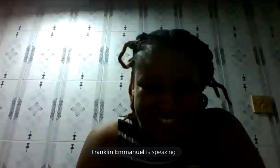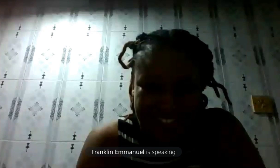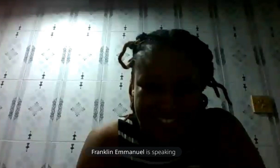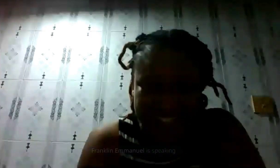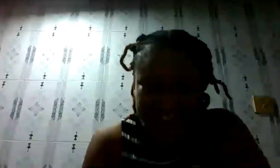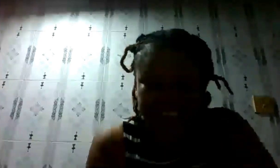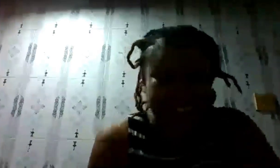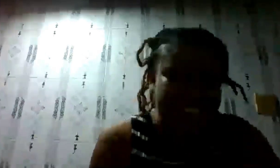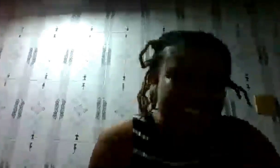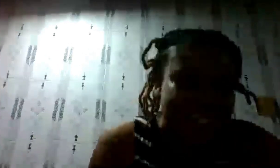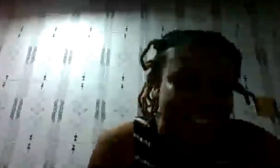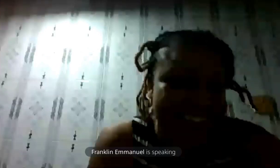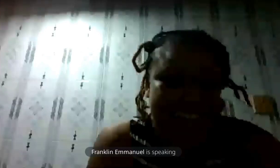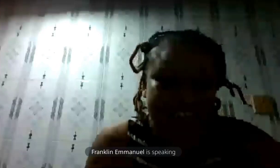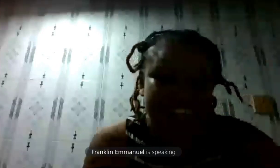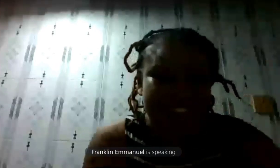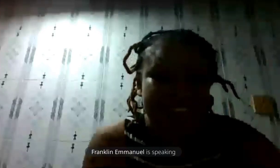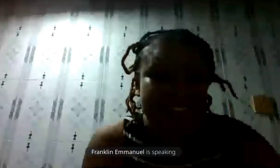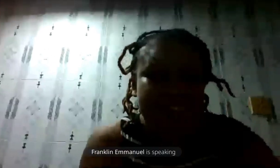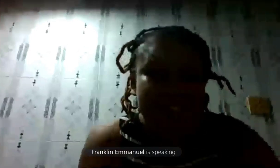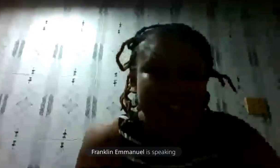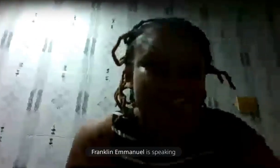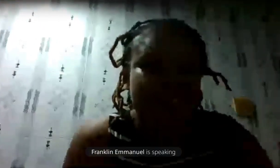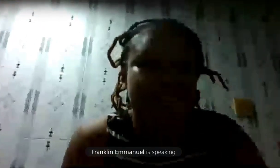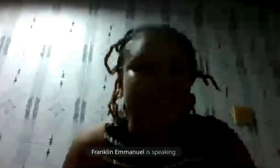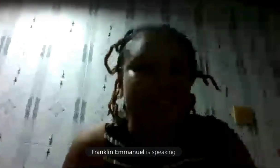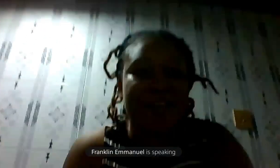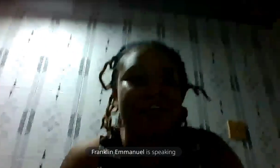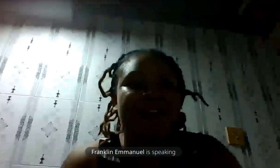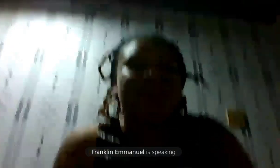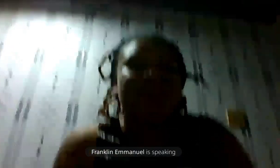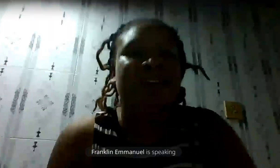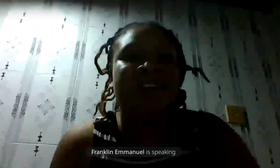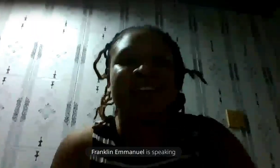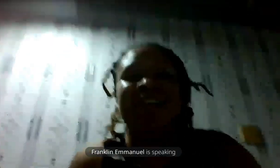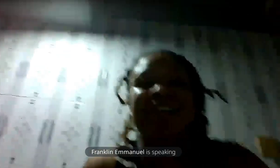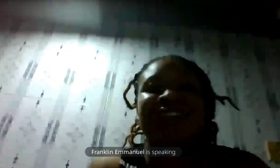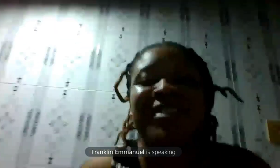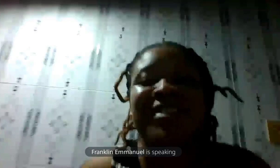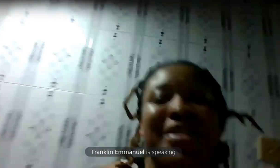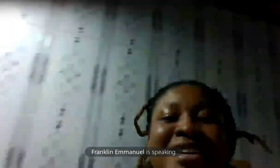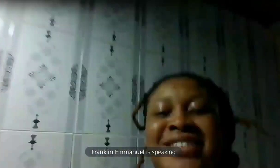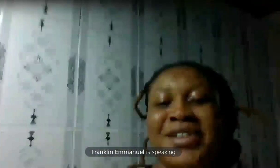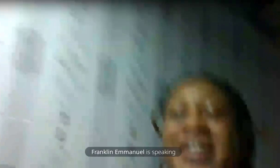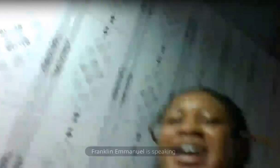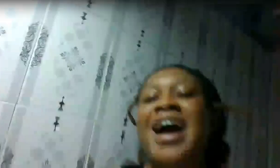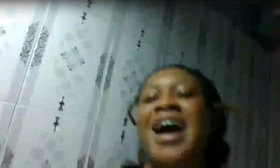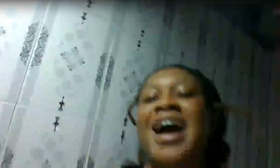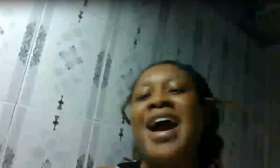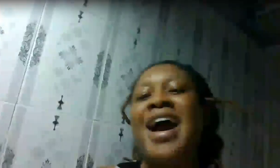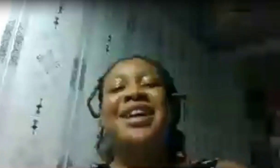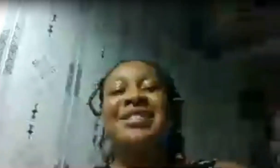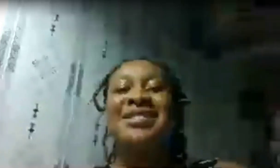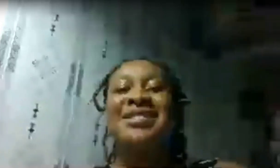saw it enough, Alex. Okay. That was fine. Multitasking. All right. We